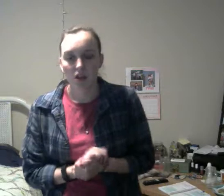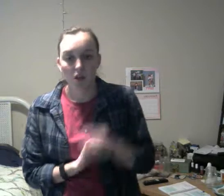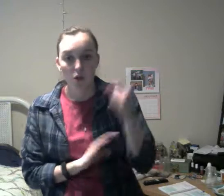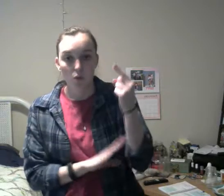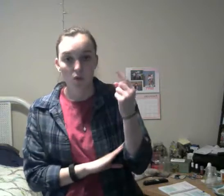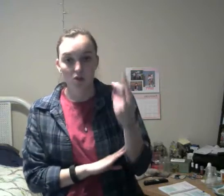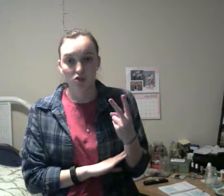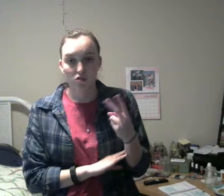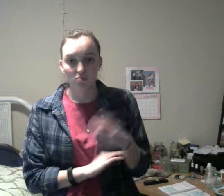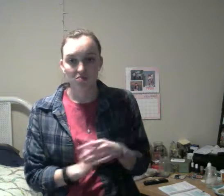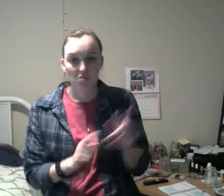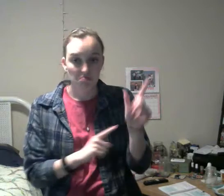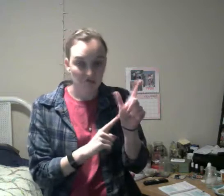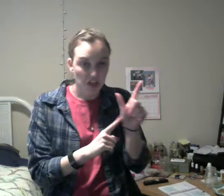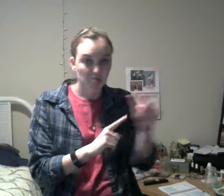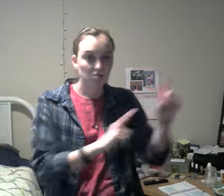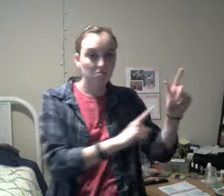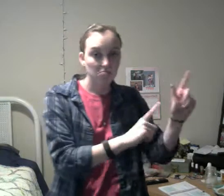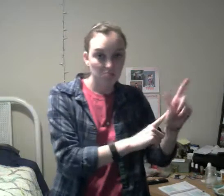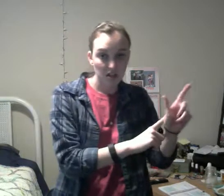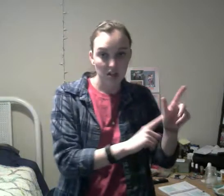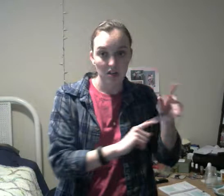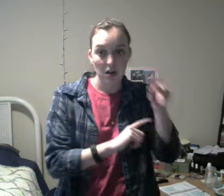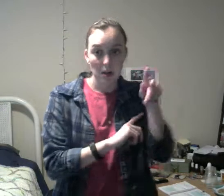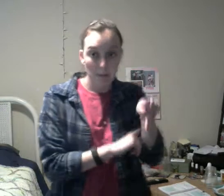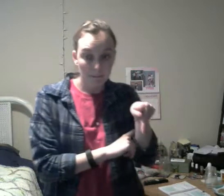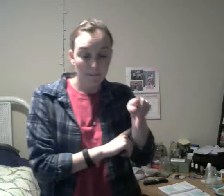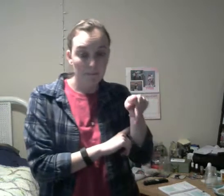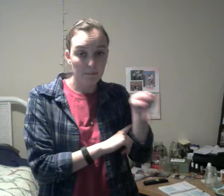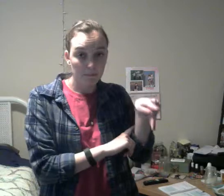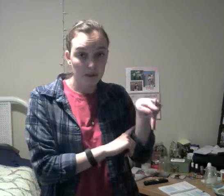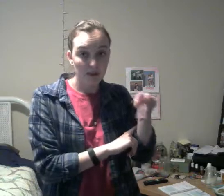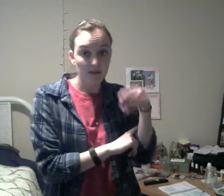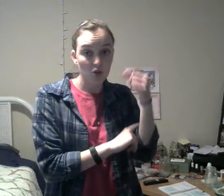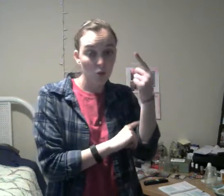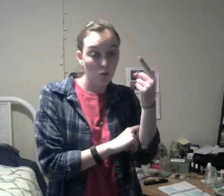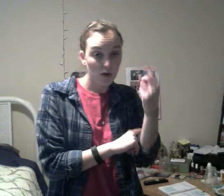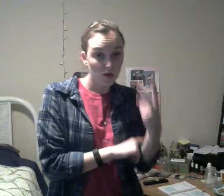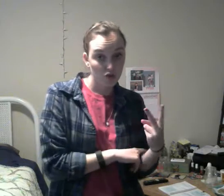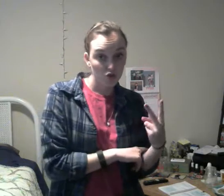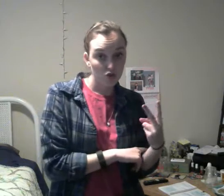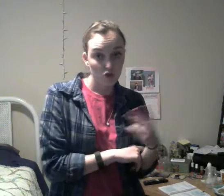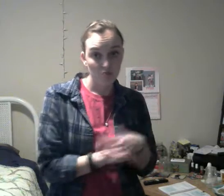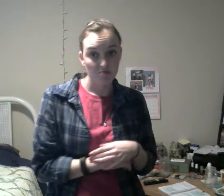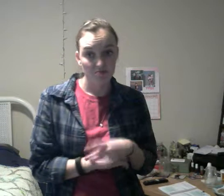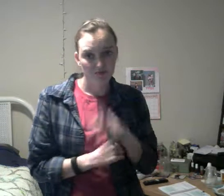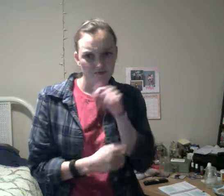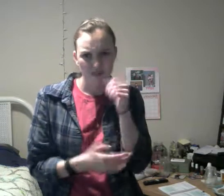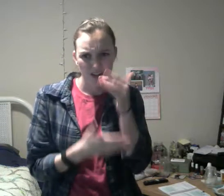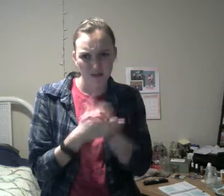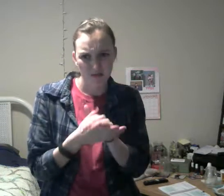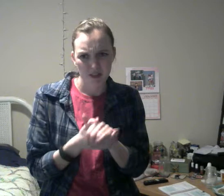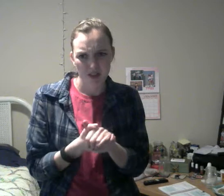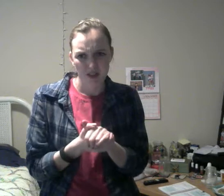by letter. So if we do the p's first, with that and that, there's a 1 in 2 probability. If you don't believe me, if you think it's 1 in 4, do the Punnett